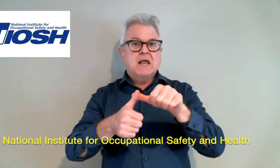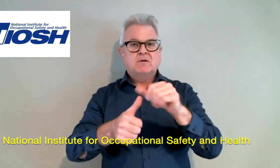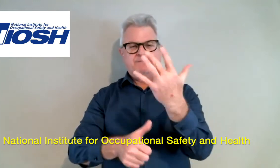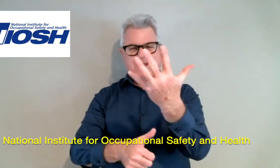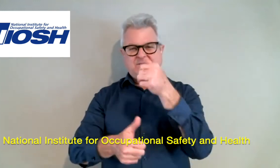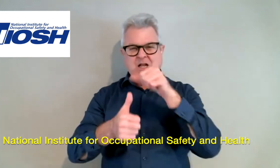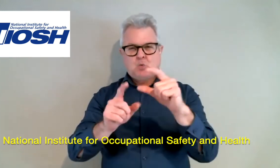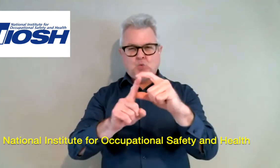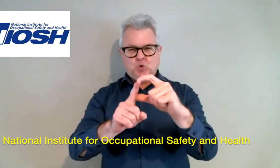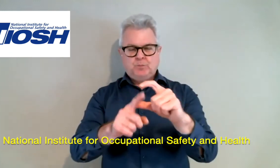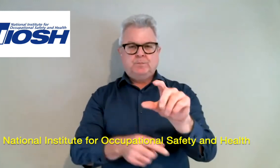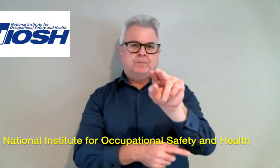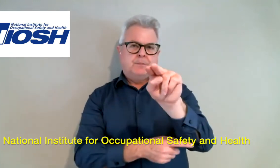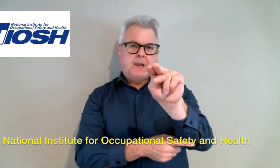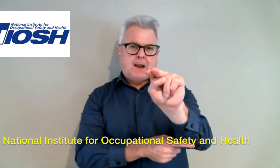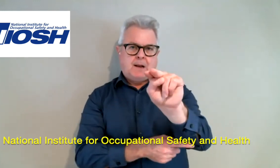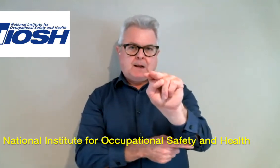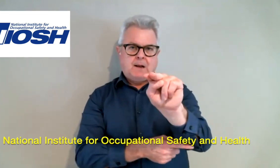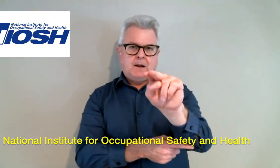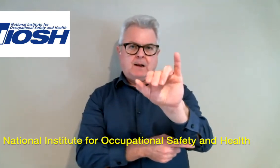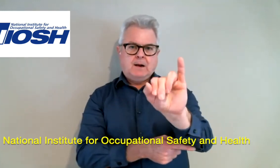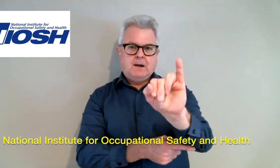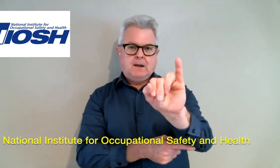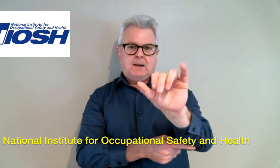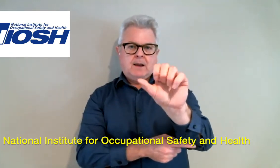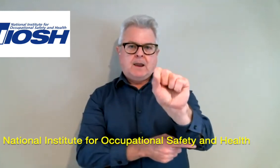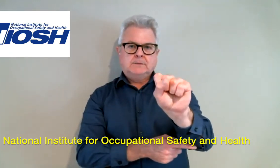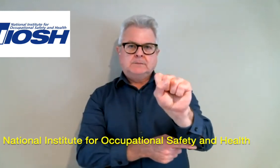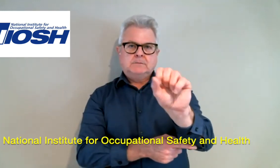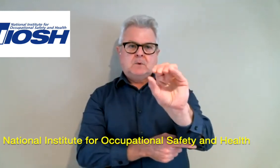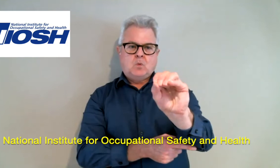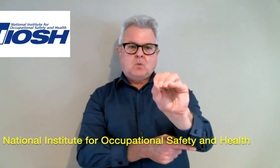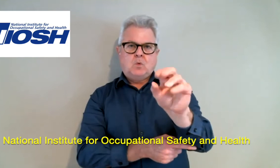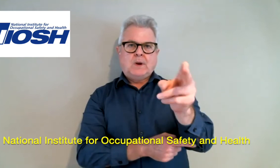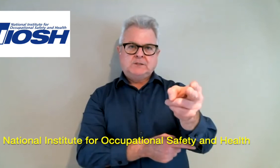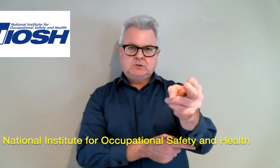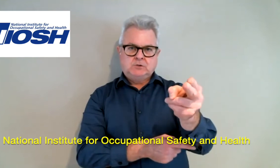very important to be recognized. When you notice the word NIOSH,